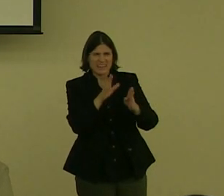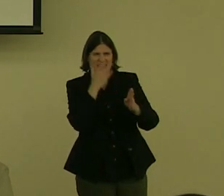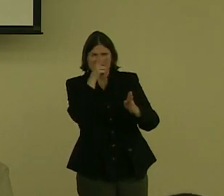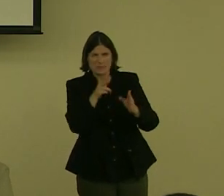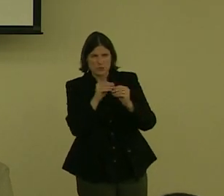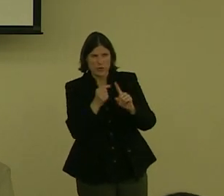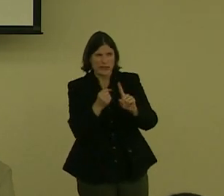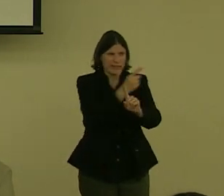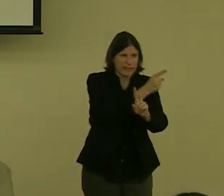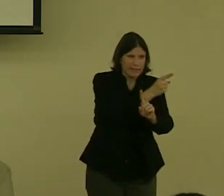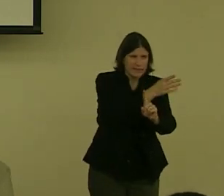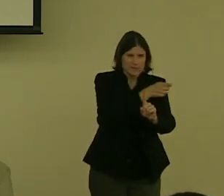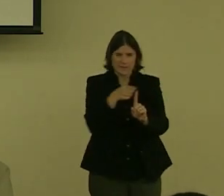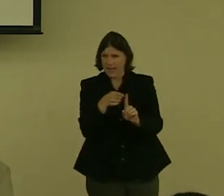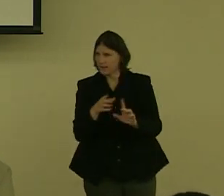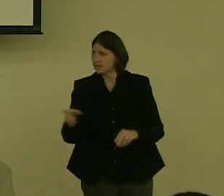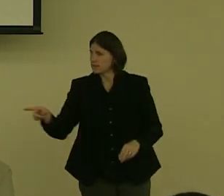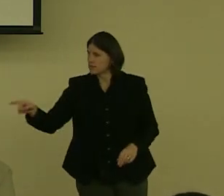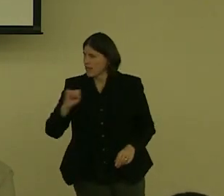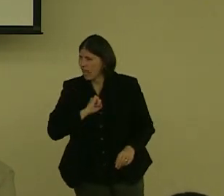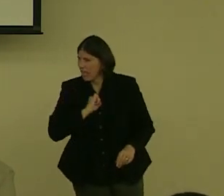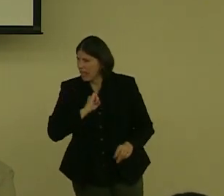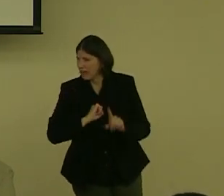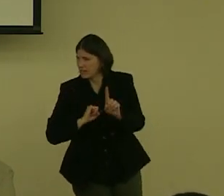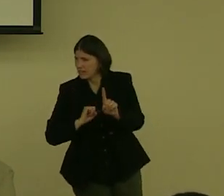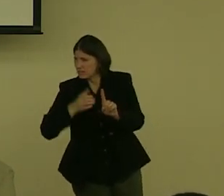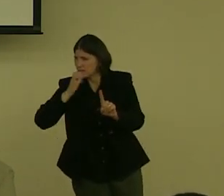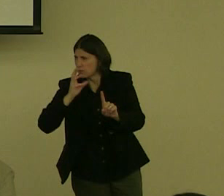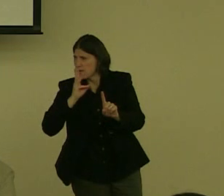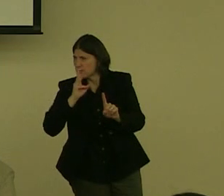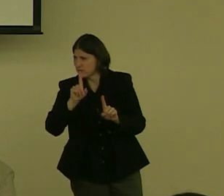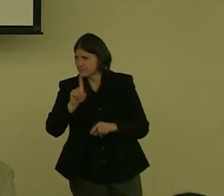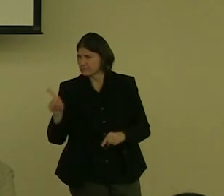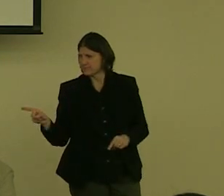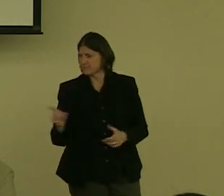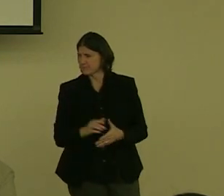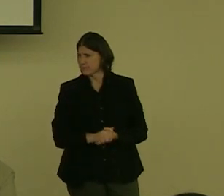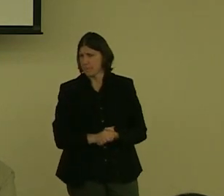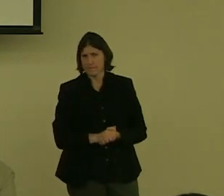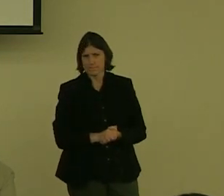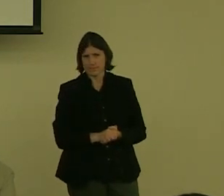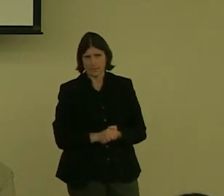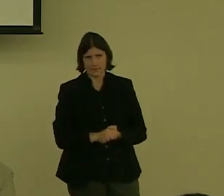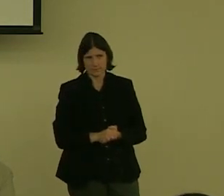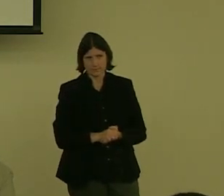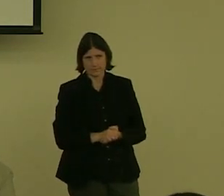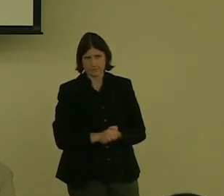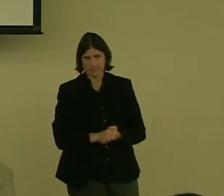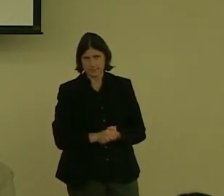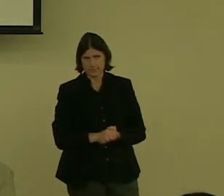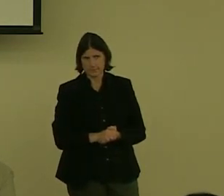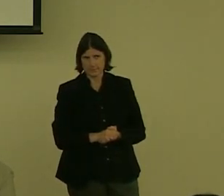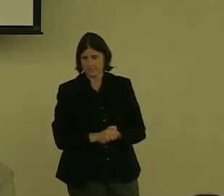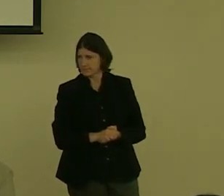That was so weird. I literally choked at my own breath. I didn't know that was possible. Who in the audience used